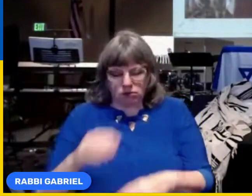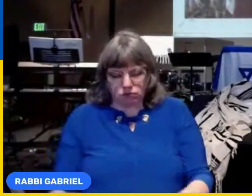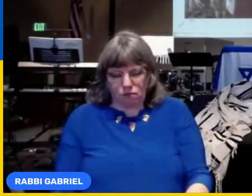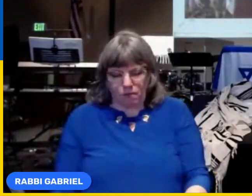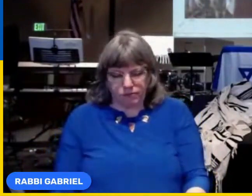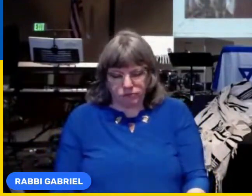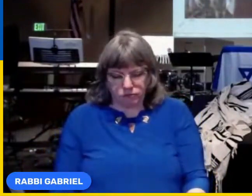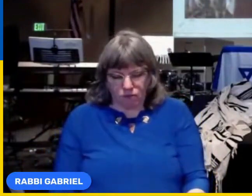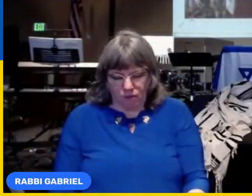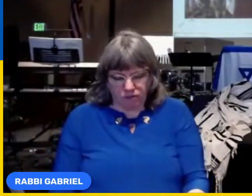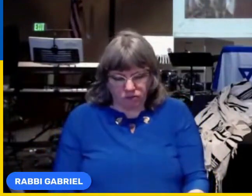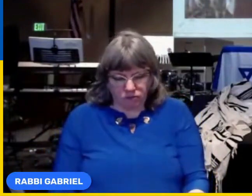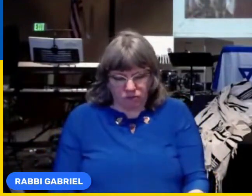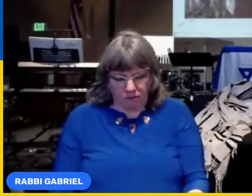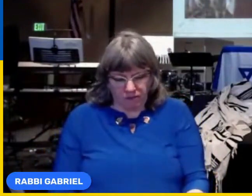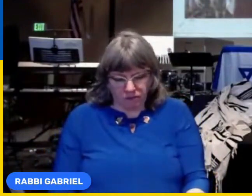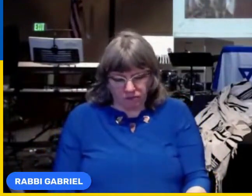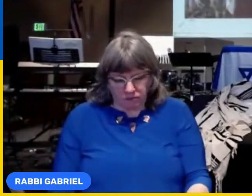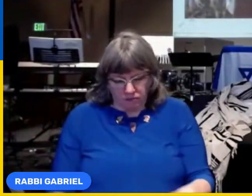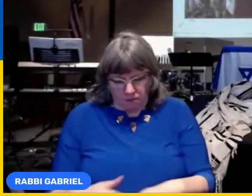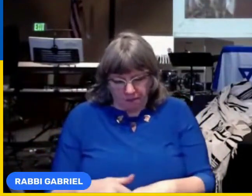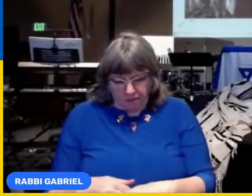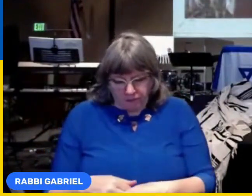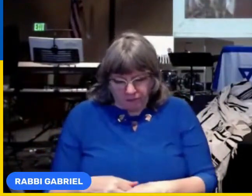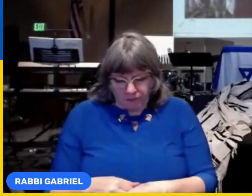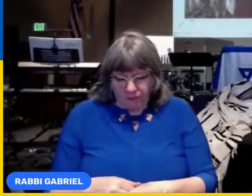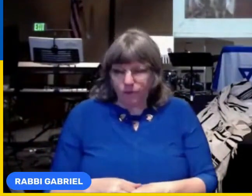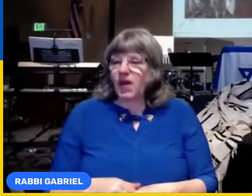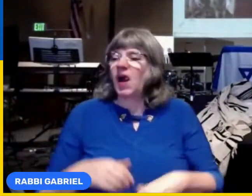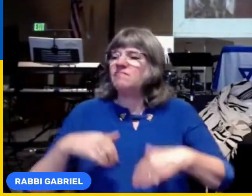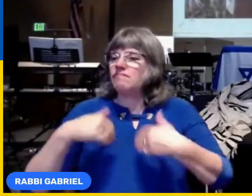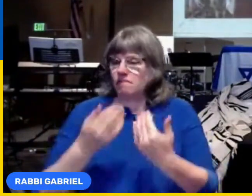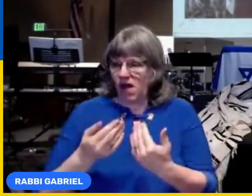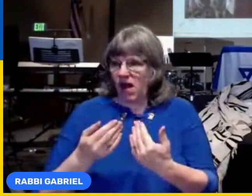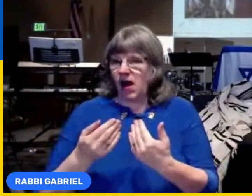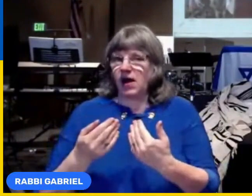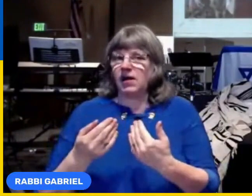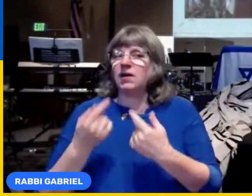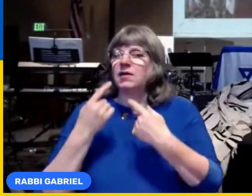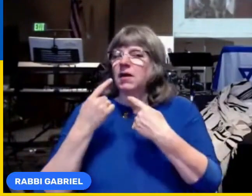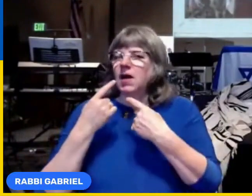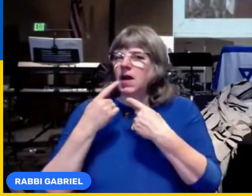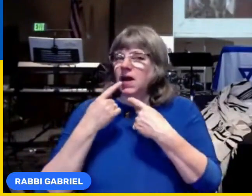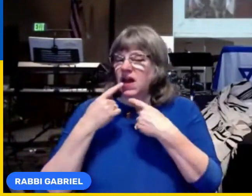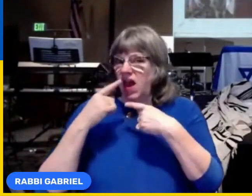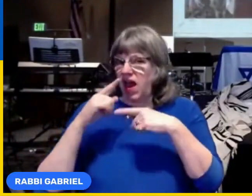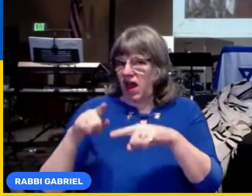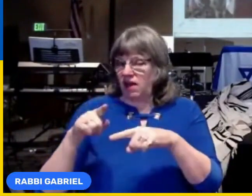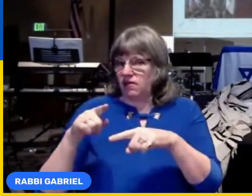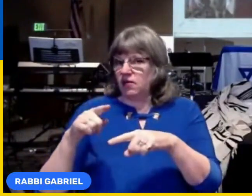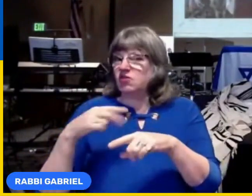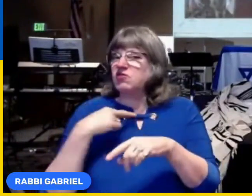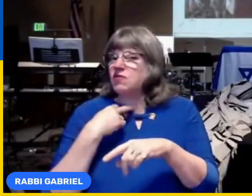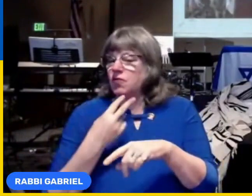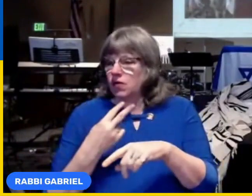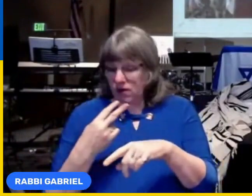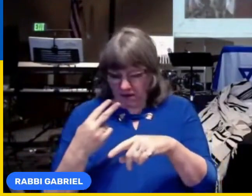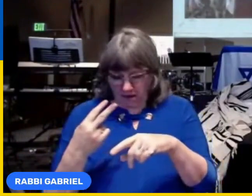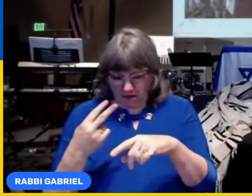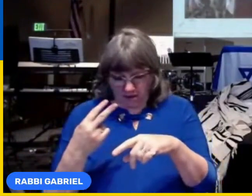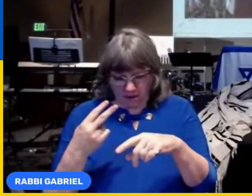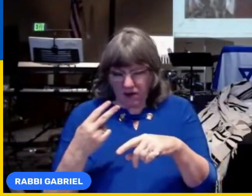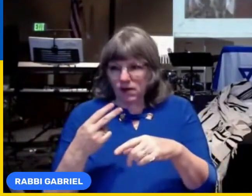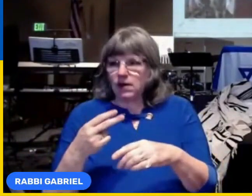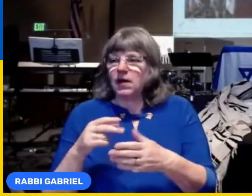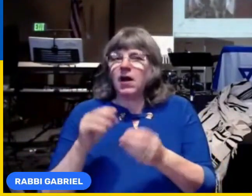His response to his life's experience made him become sensitive to the voice that speaks in